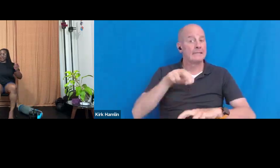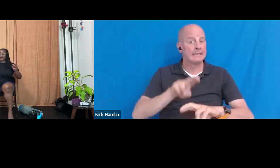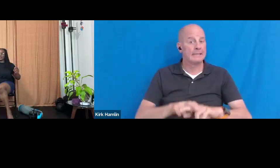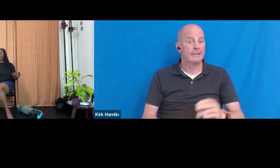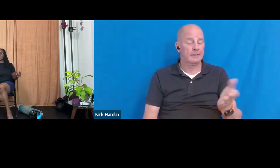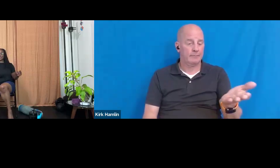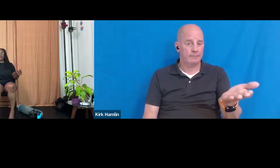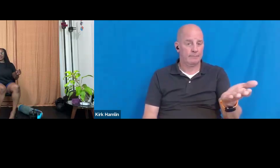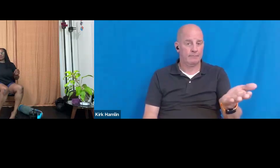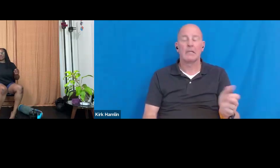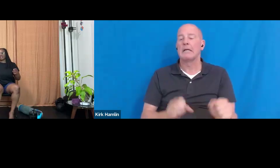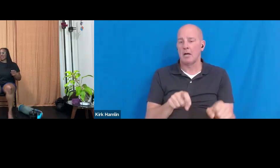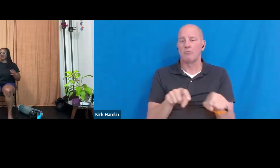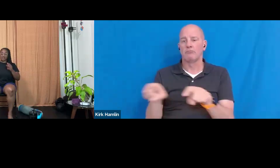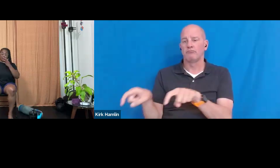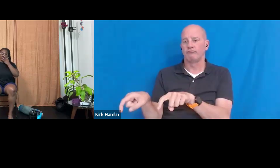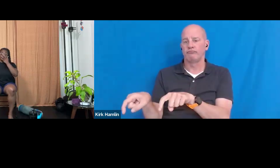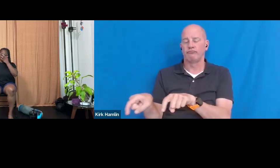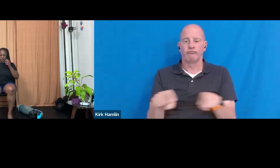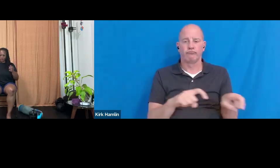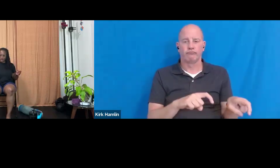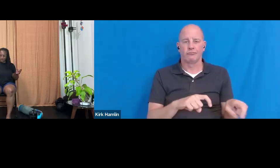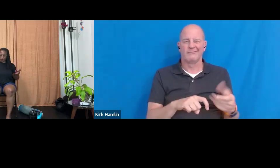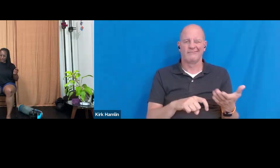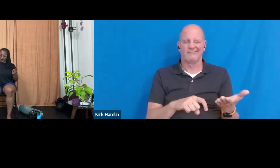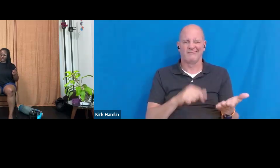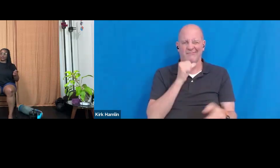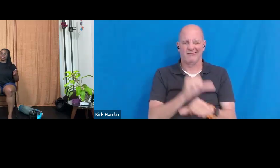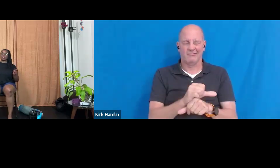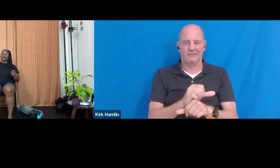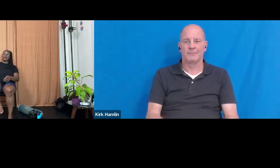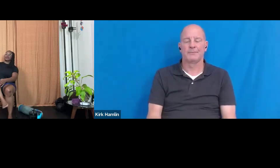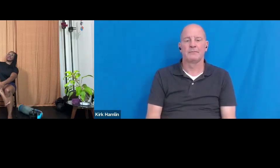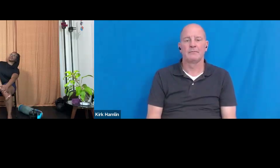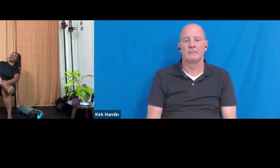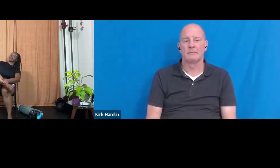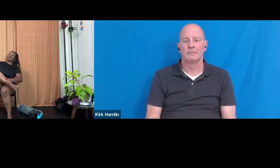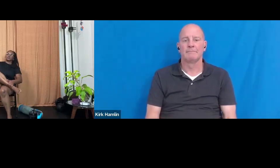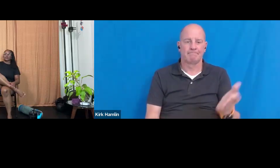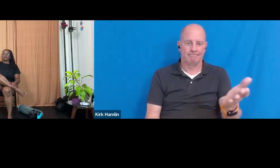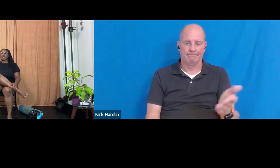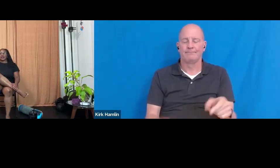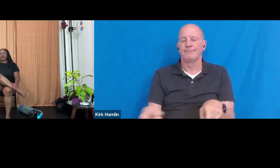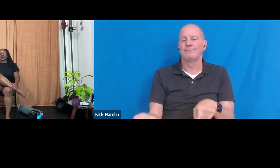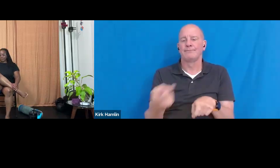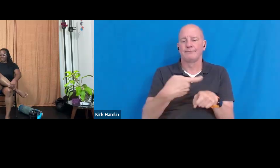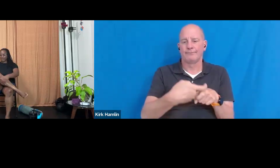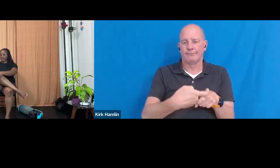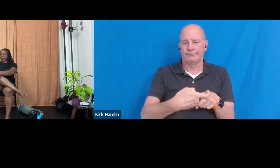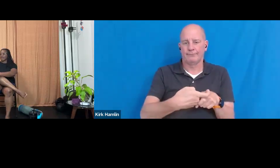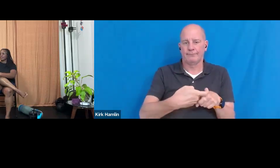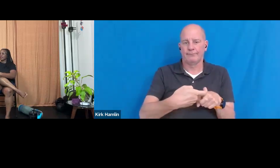the side knees to the side option is kind of not going to work. What you can do instead, if it's comfortable, is bring a leg